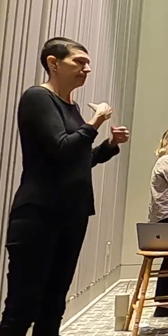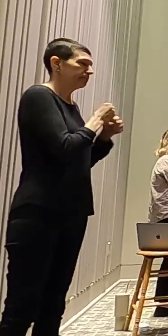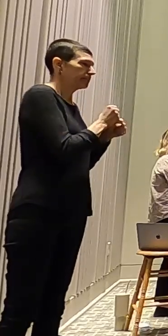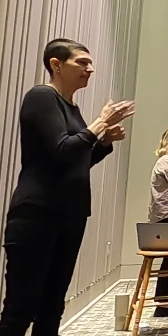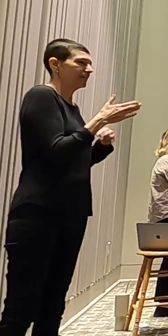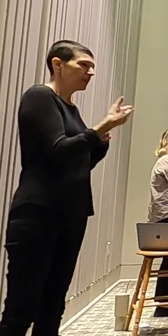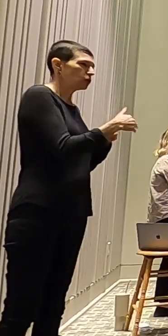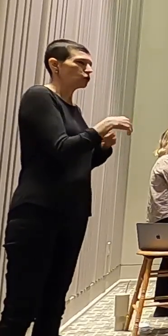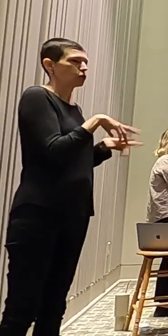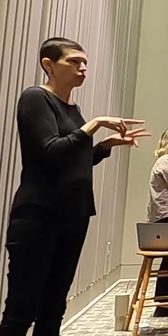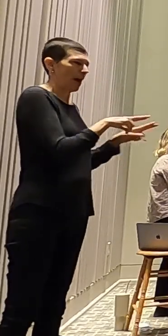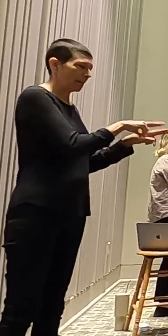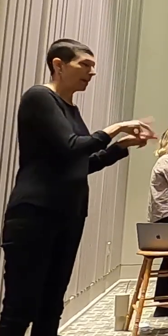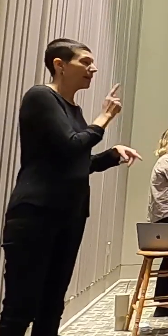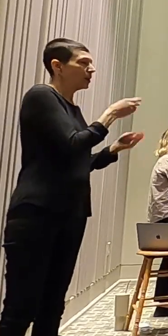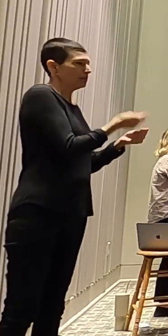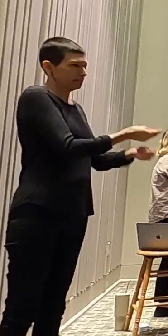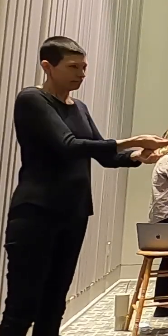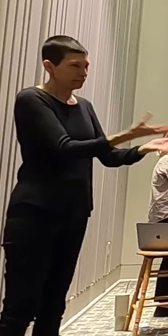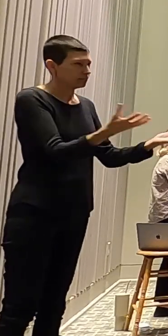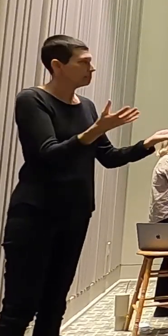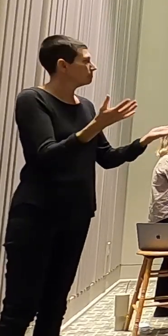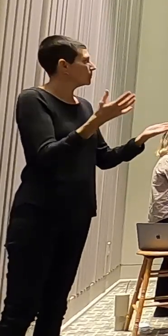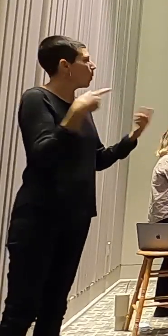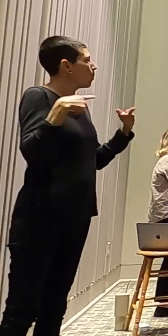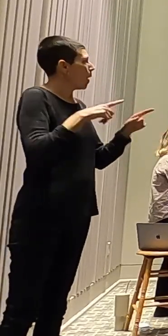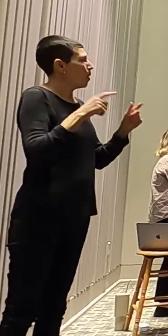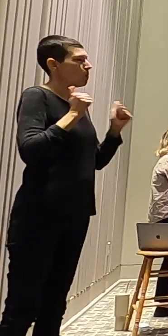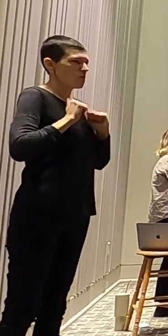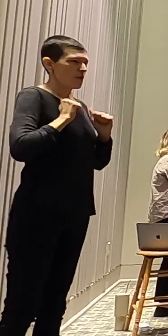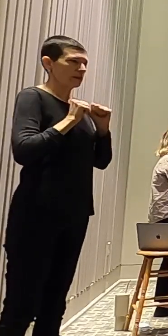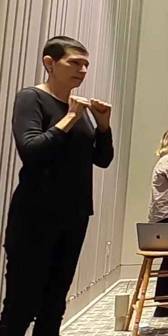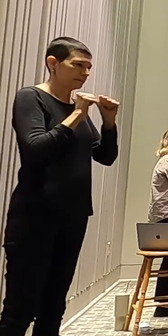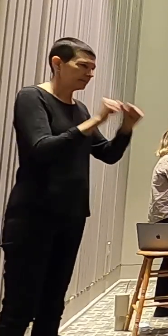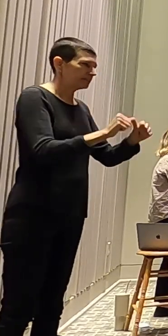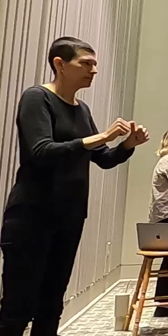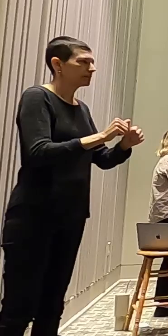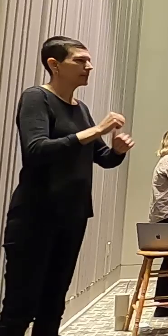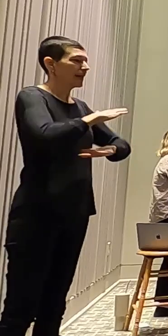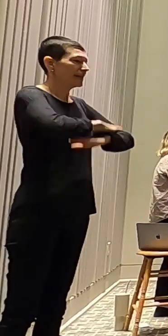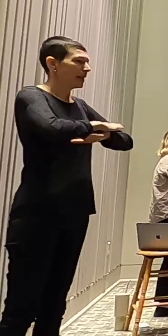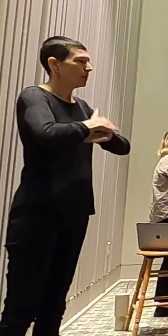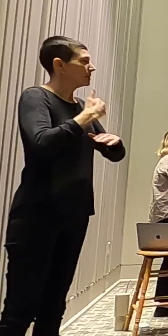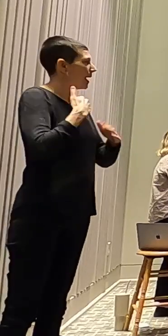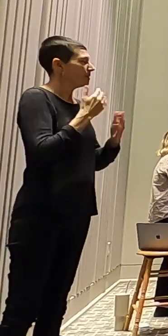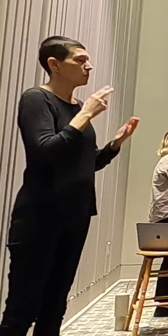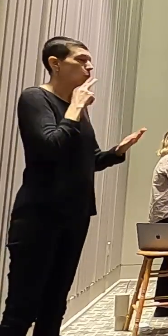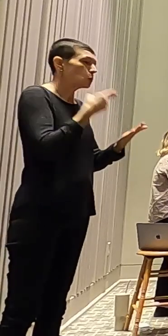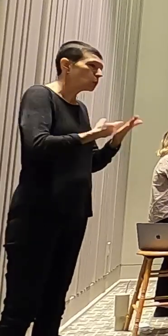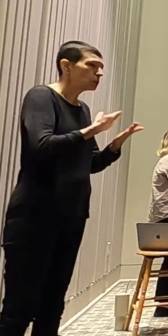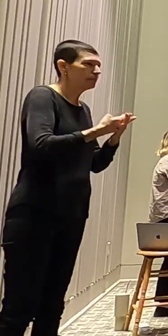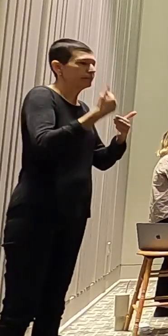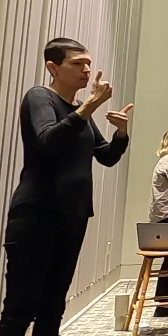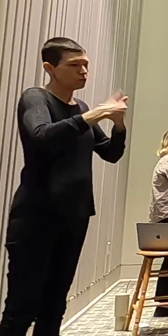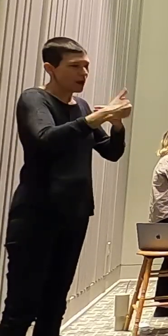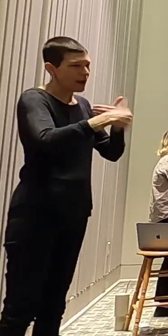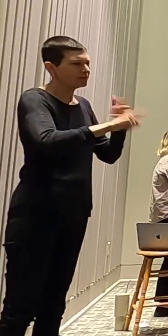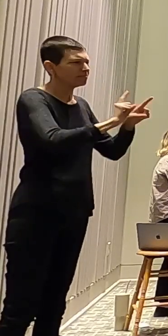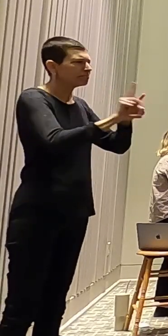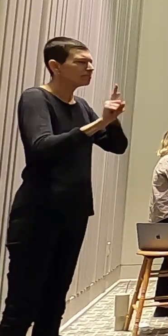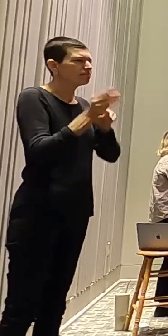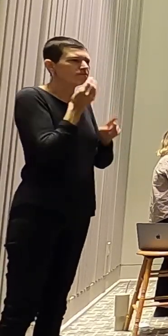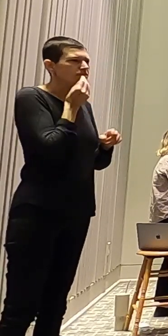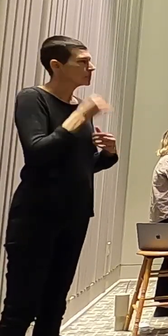crab. Later, it is served to the crowd as the performances continue. Tables are laid out with soup, bread, and a variety of dishes.